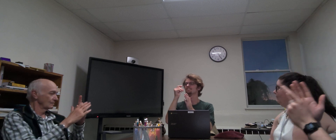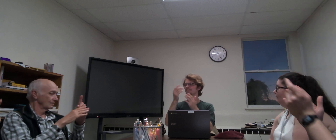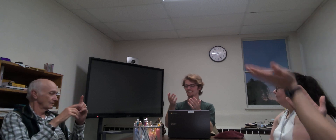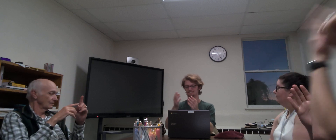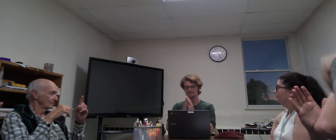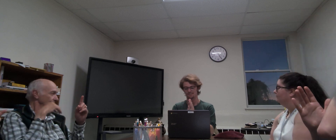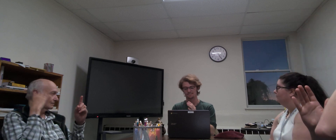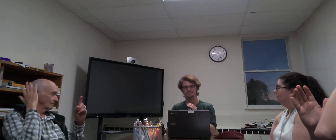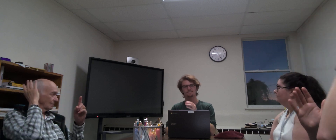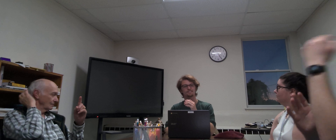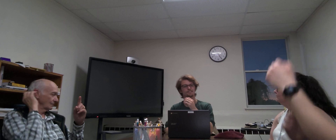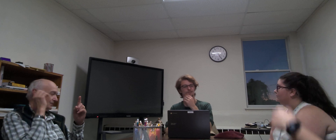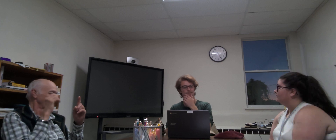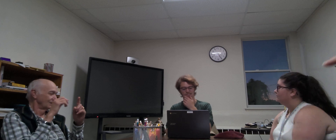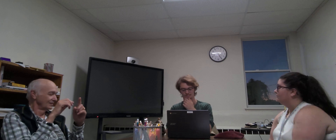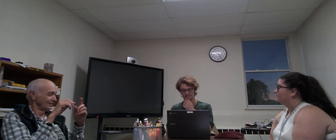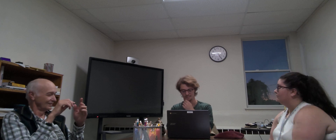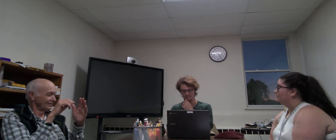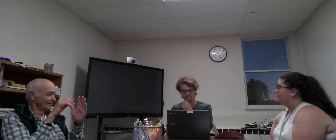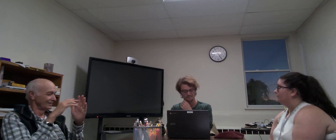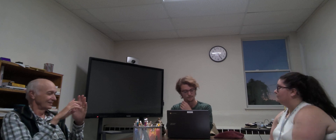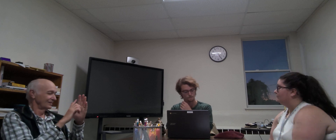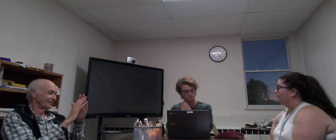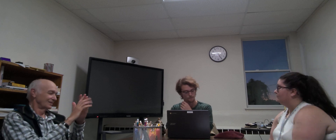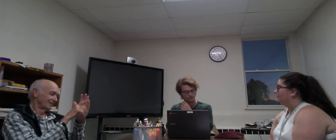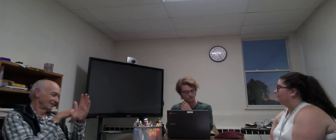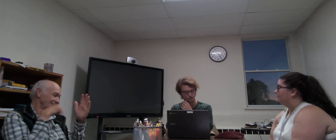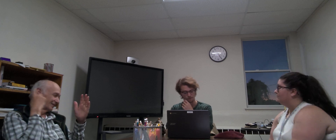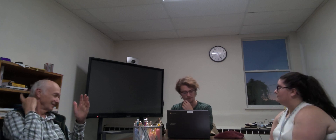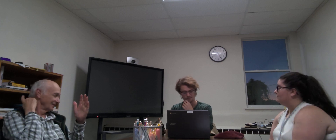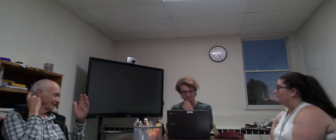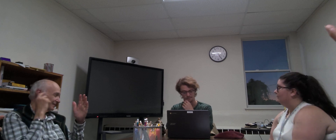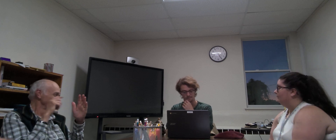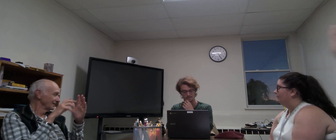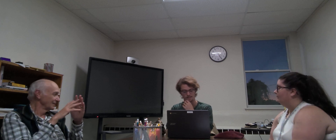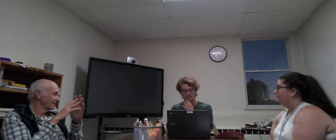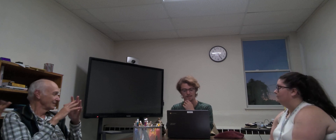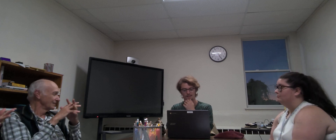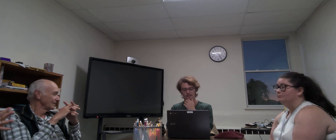Yeah. So all of those signs go with one another. I'm trying to get my hands right.